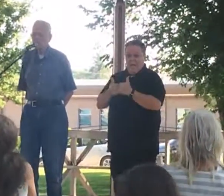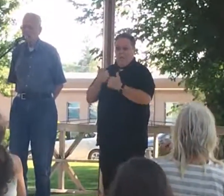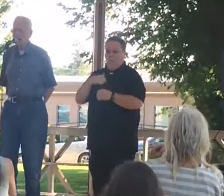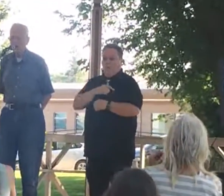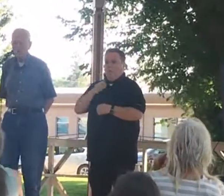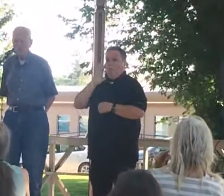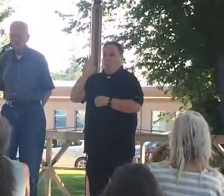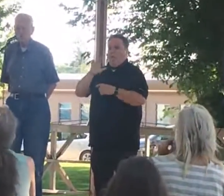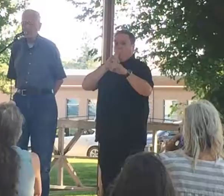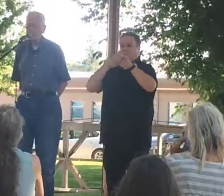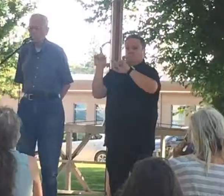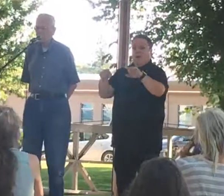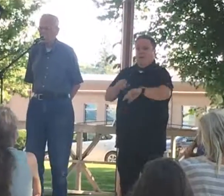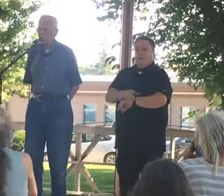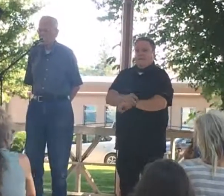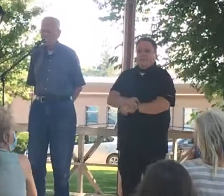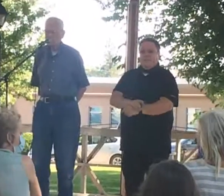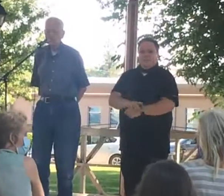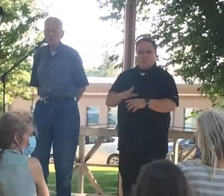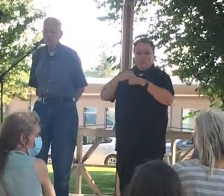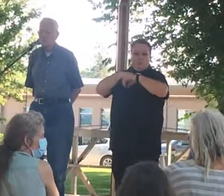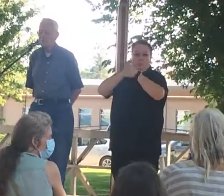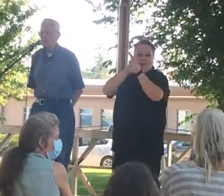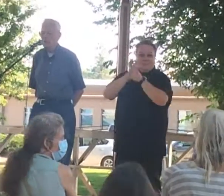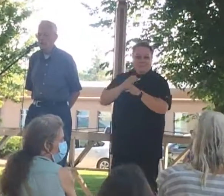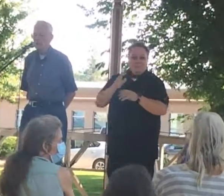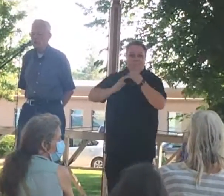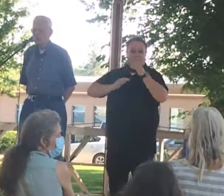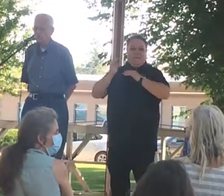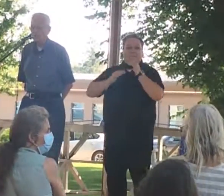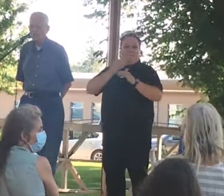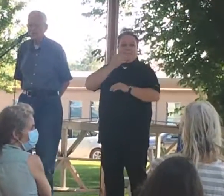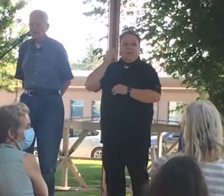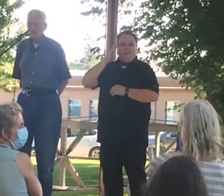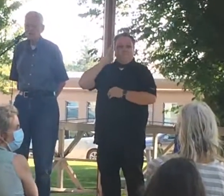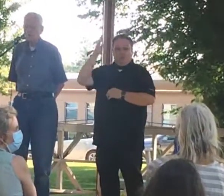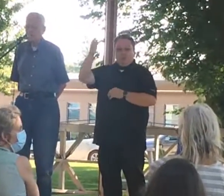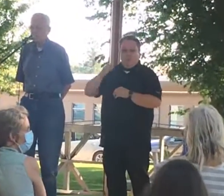to respond to these crises to build a better future.